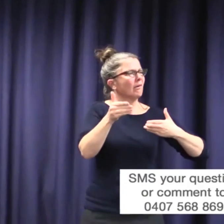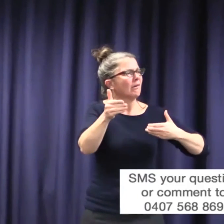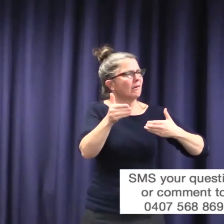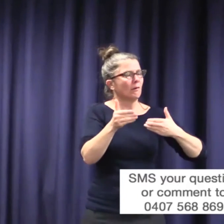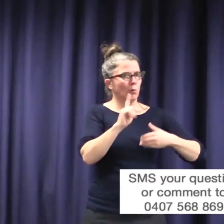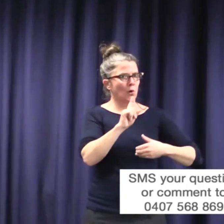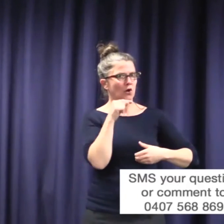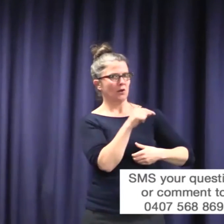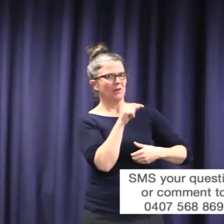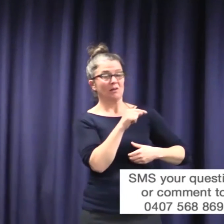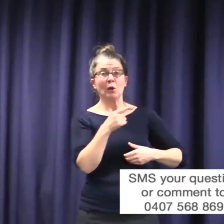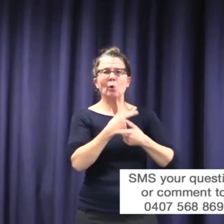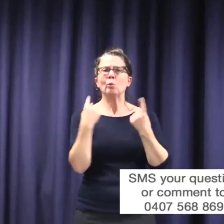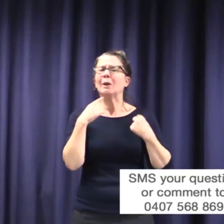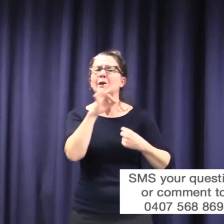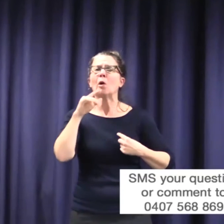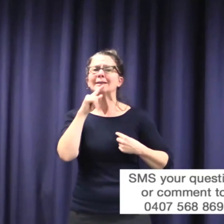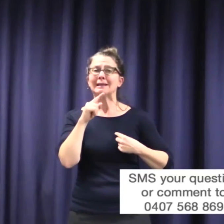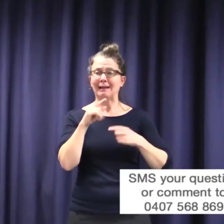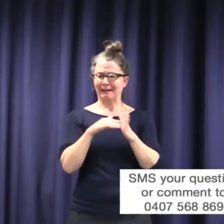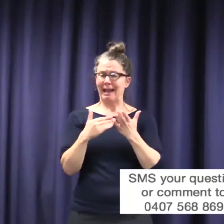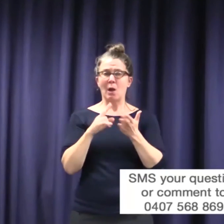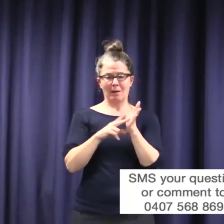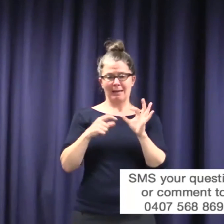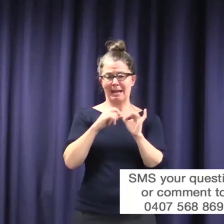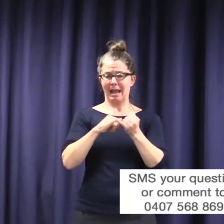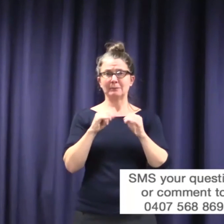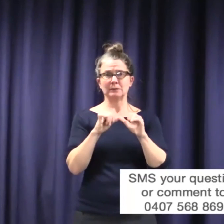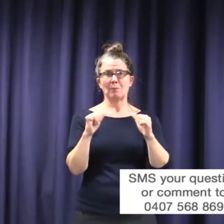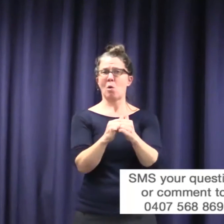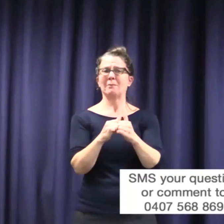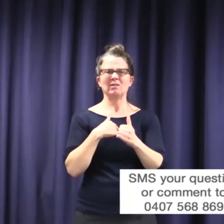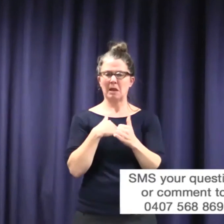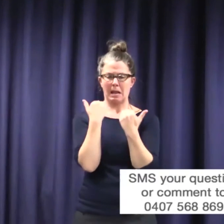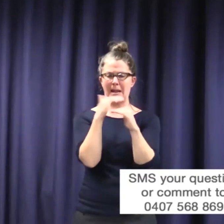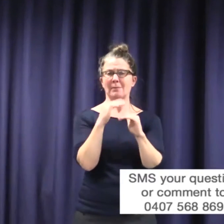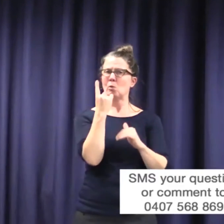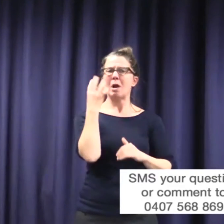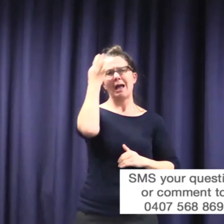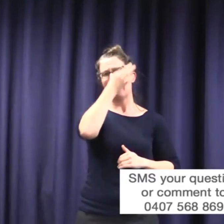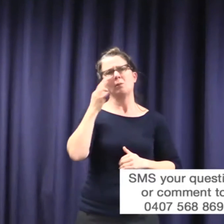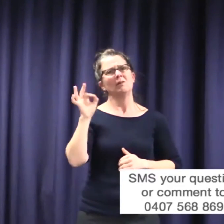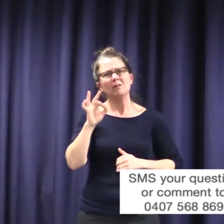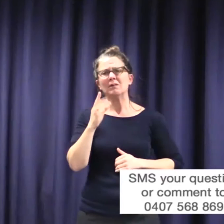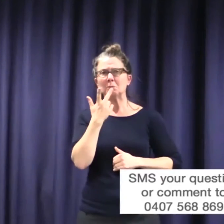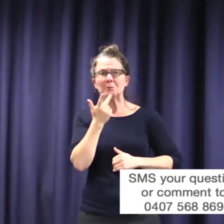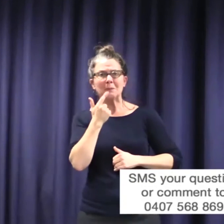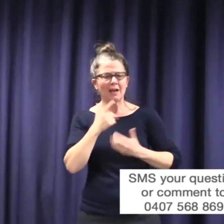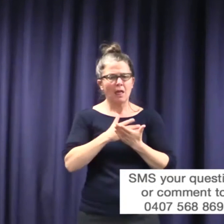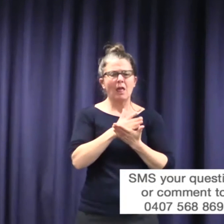we're not suggesting that appointments are limited to an hour. If they need to go over time, then that over an hour,